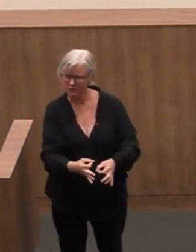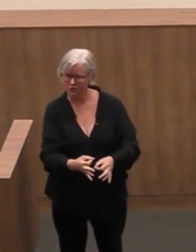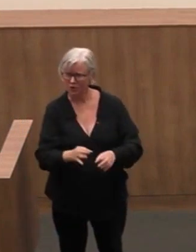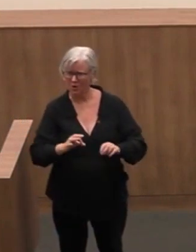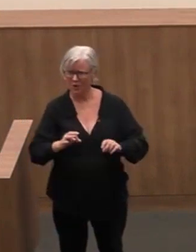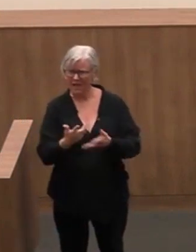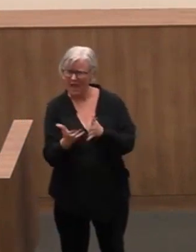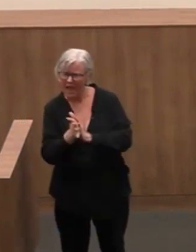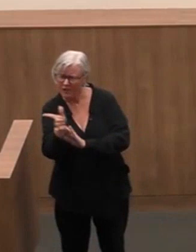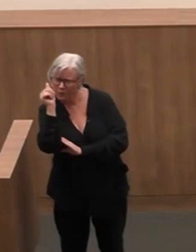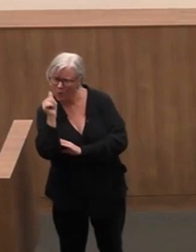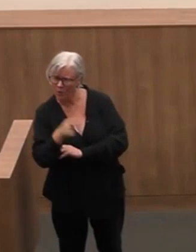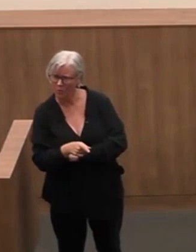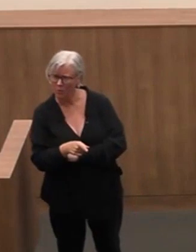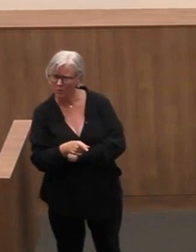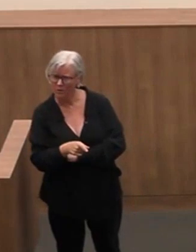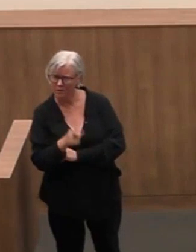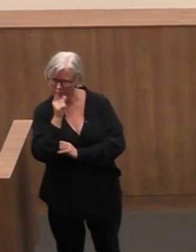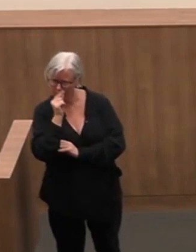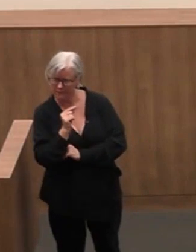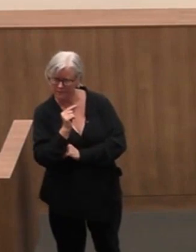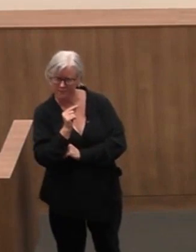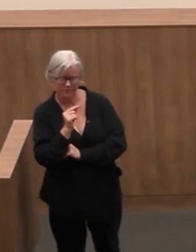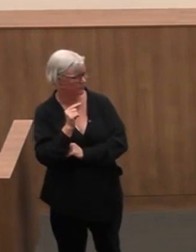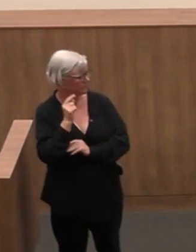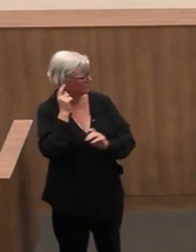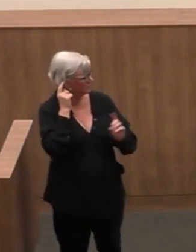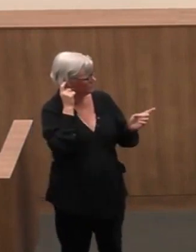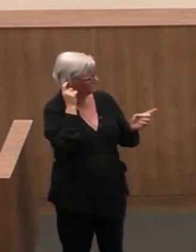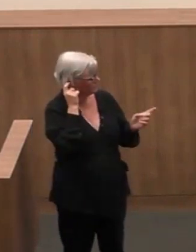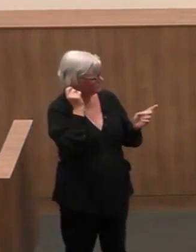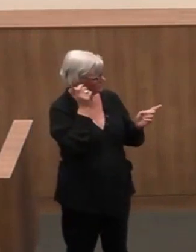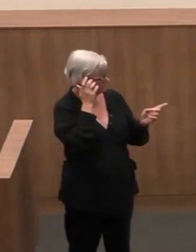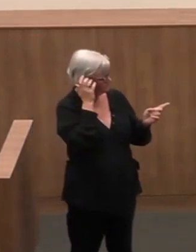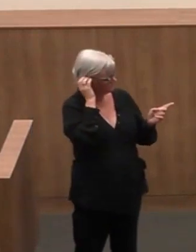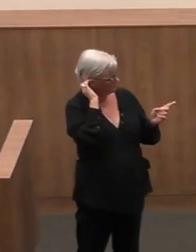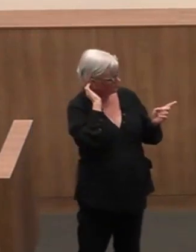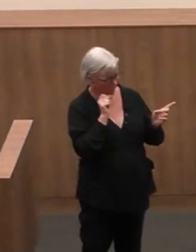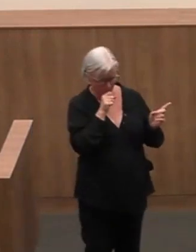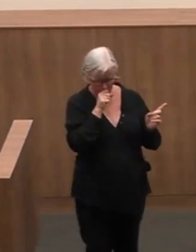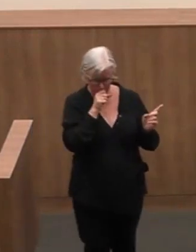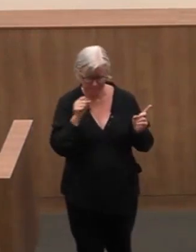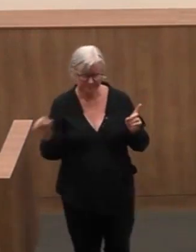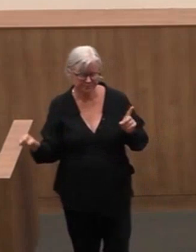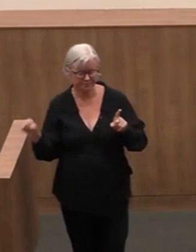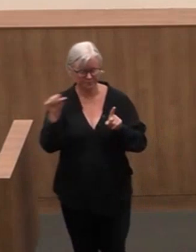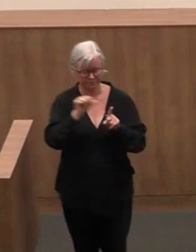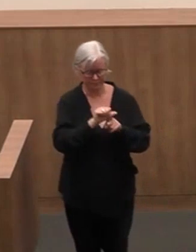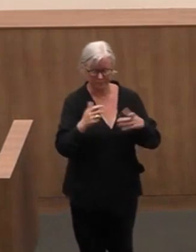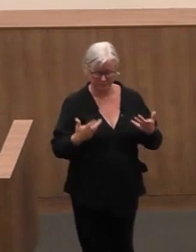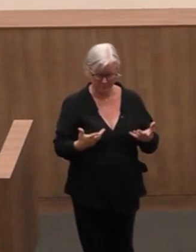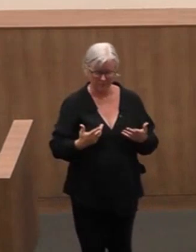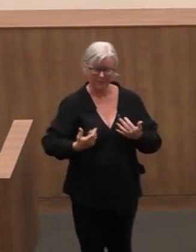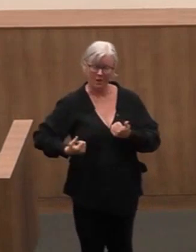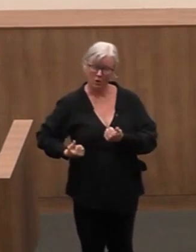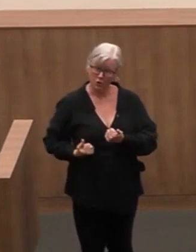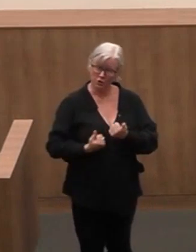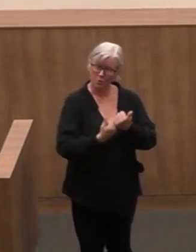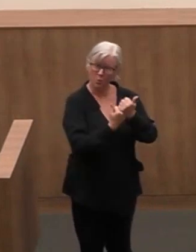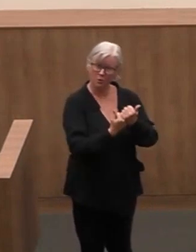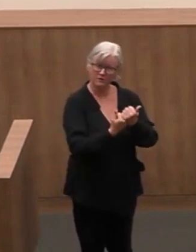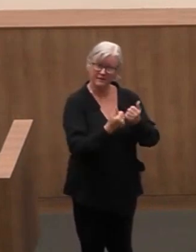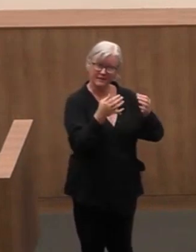Great question. So I'm just going to go back to a couple of principles. Supported decision making is a